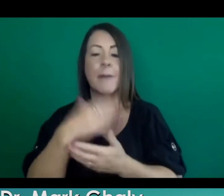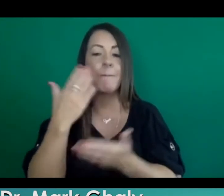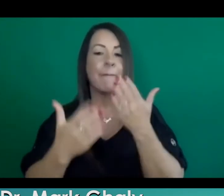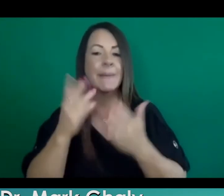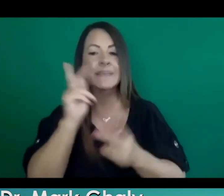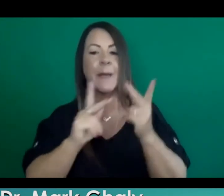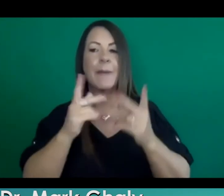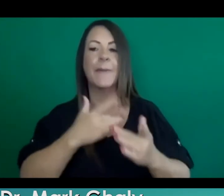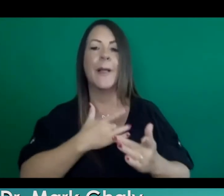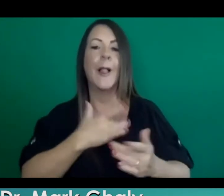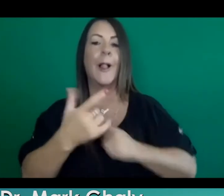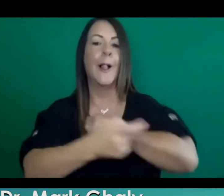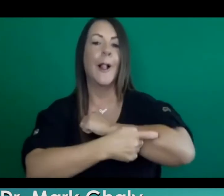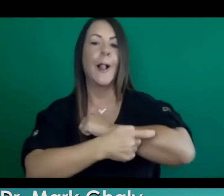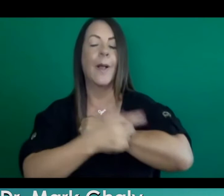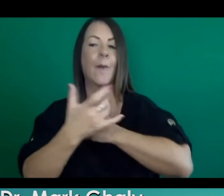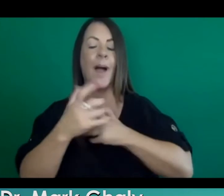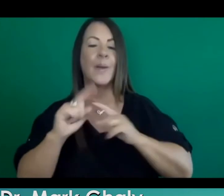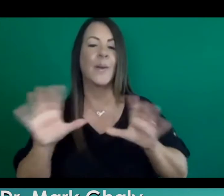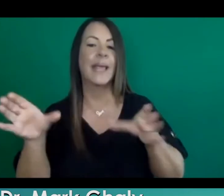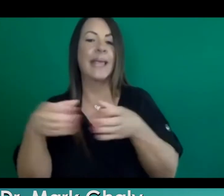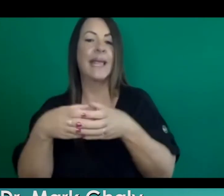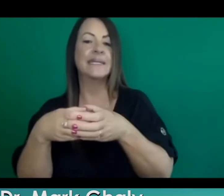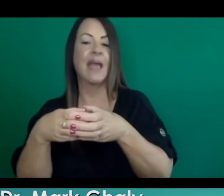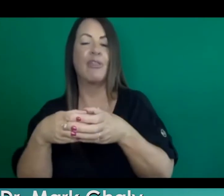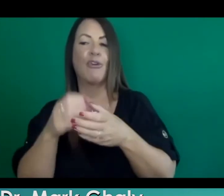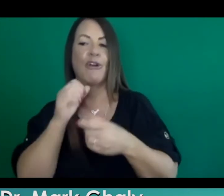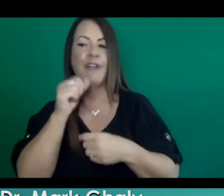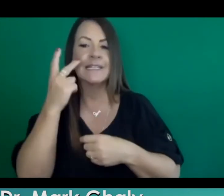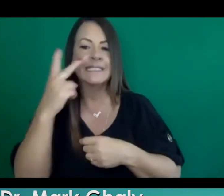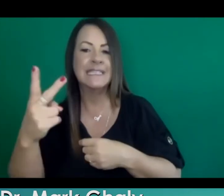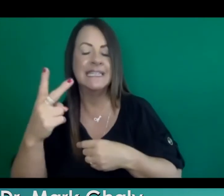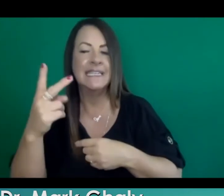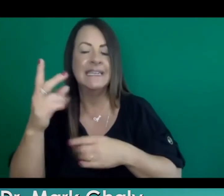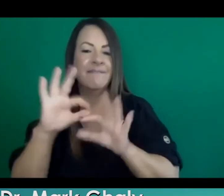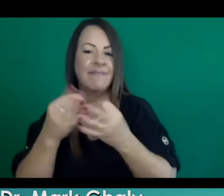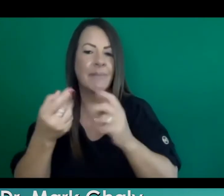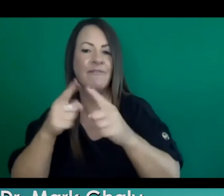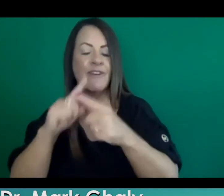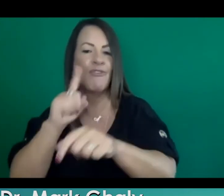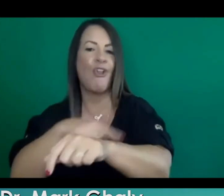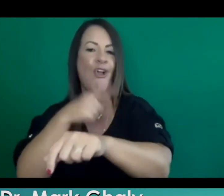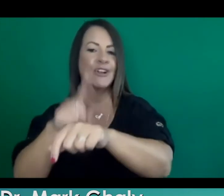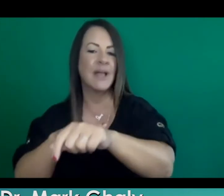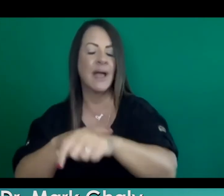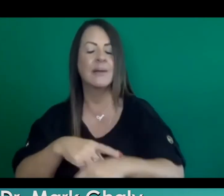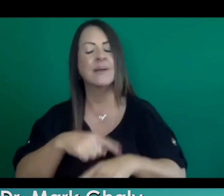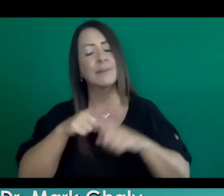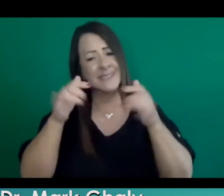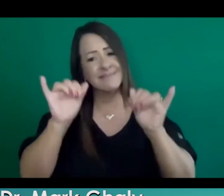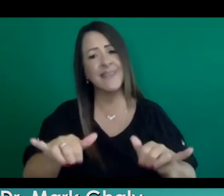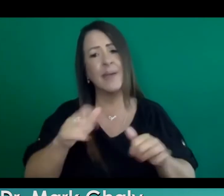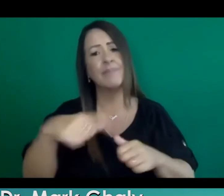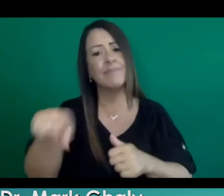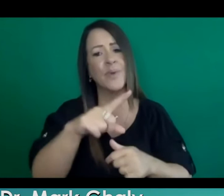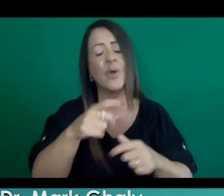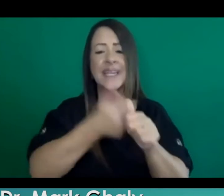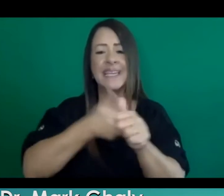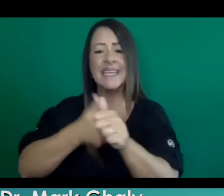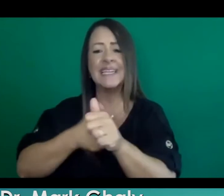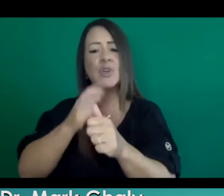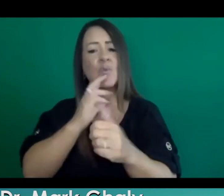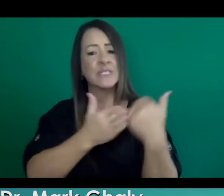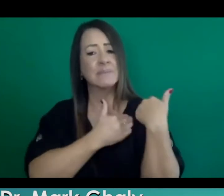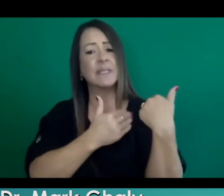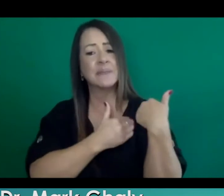people you hadn't seen in a while, and this whole notion of the sector of personal responsibility and the need to really be